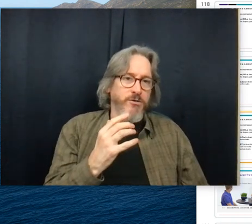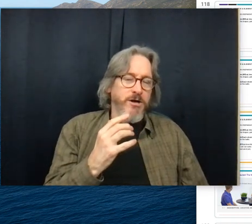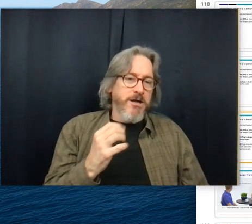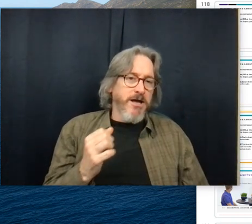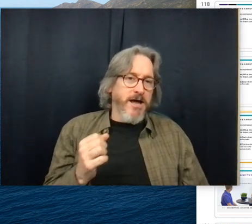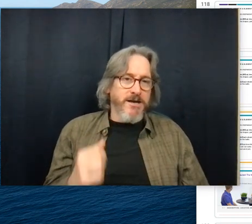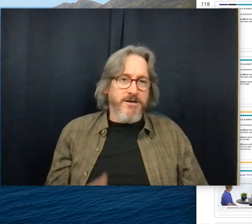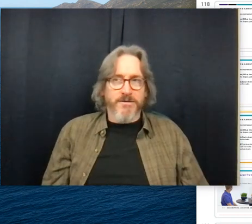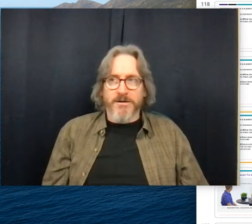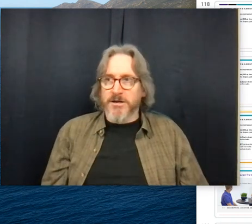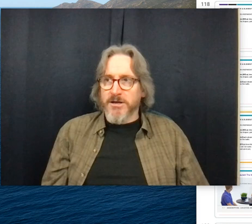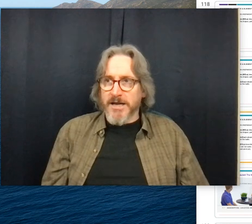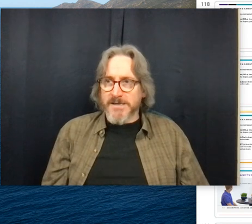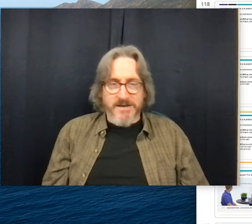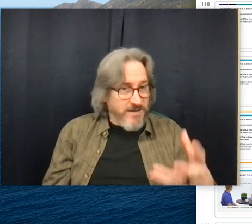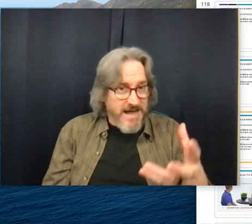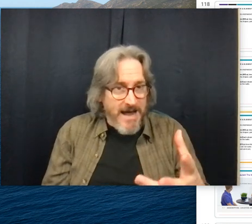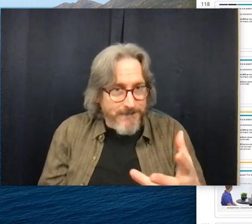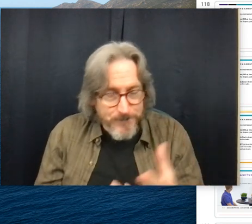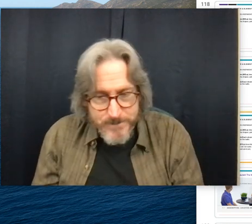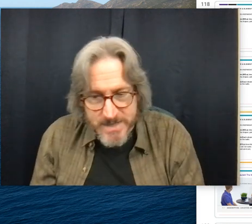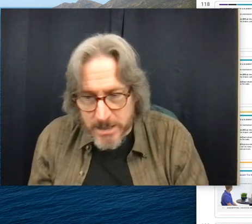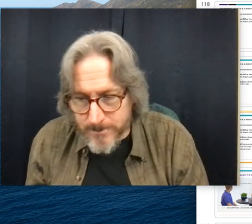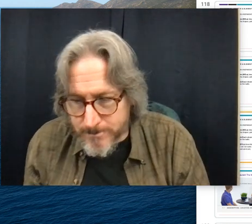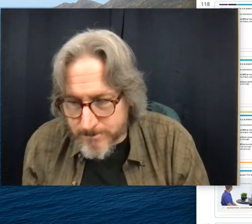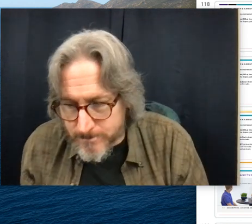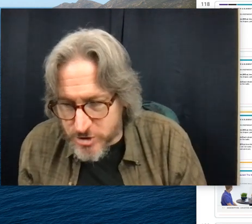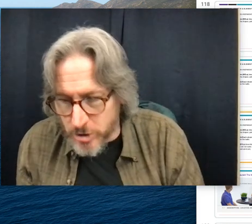you and stuff like that.